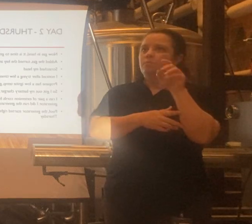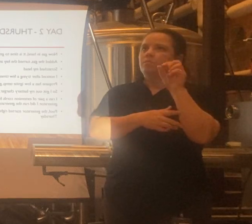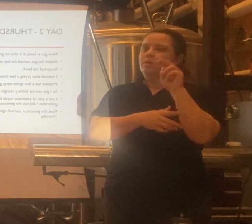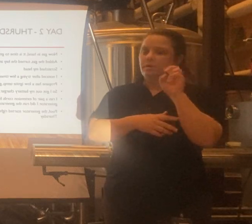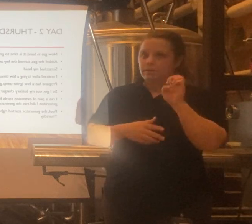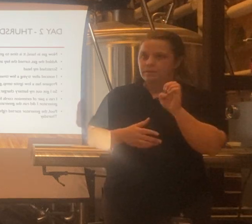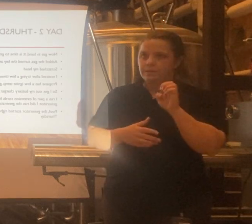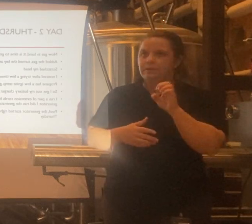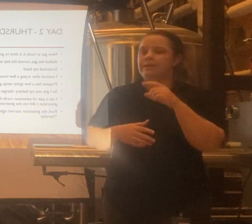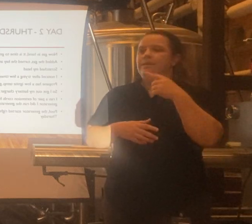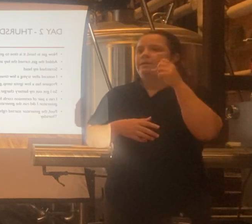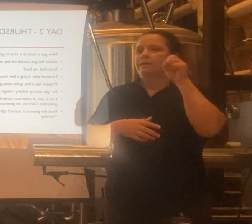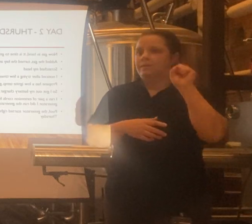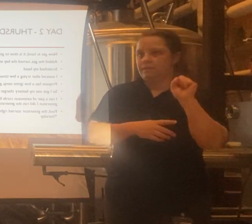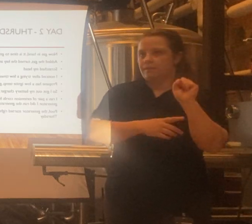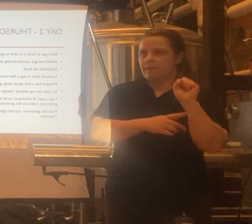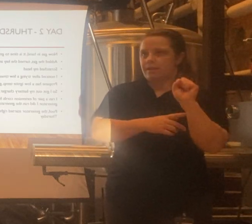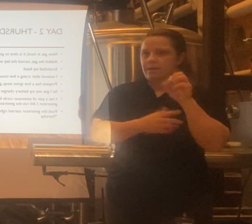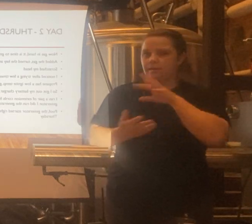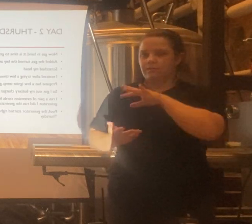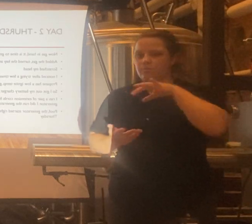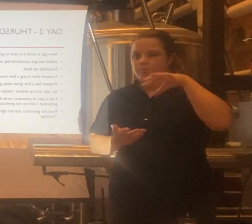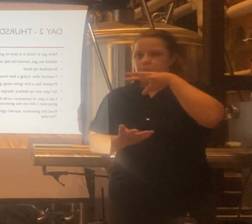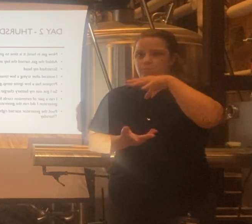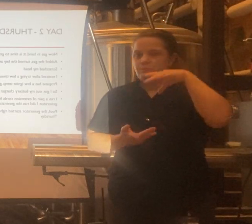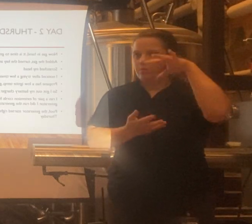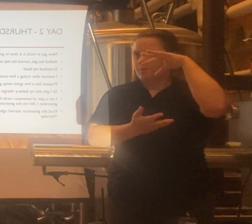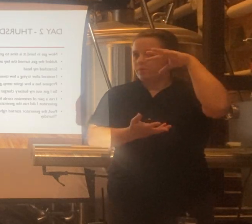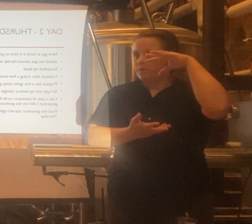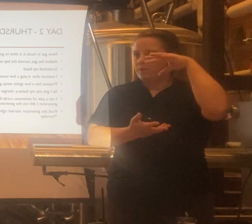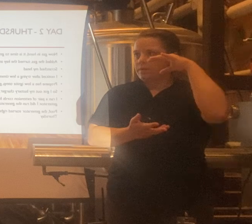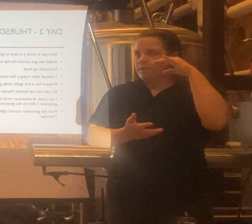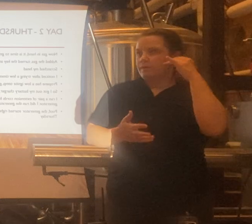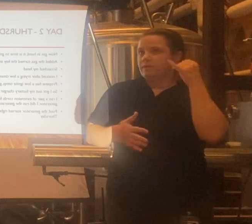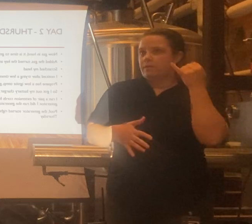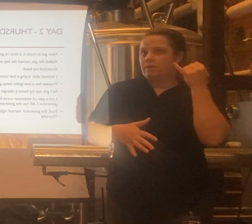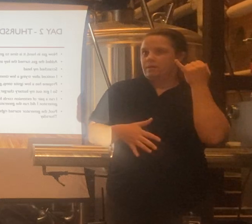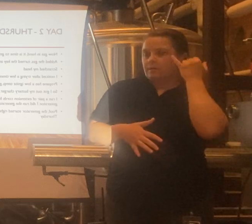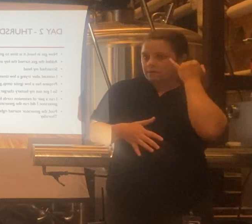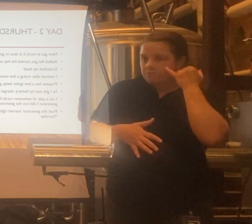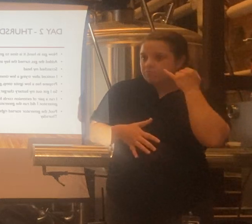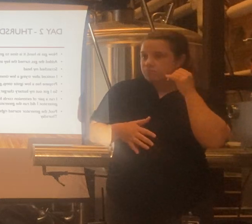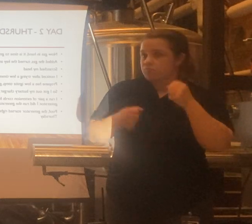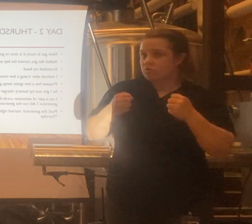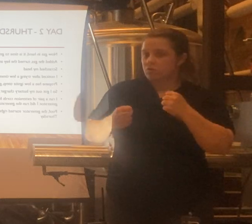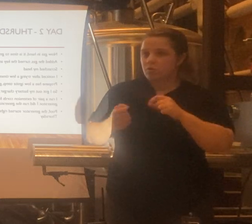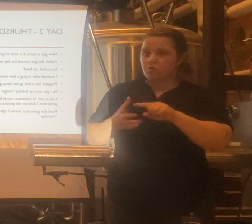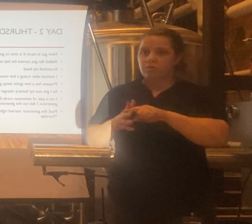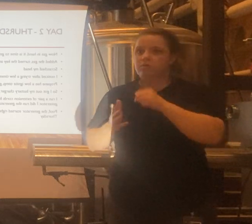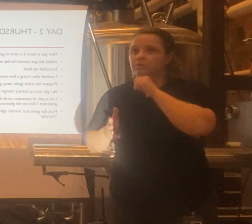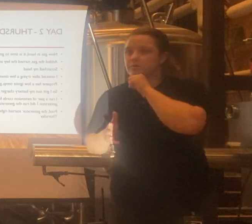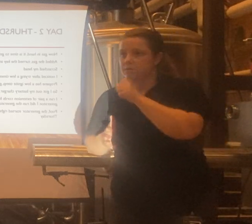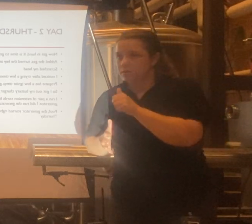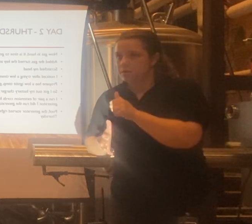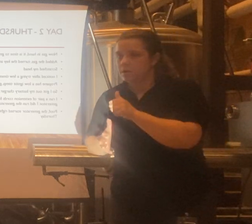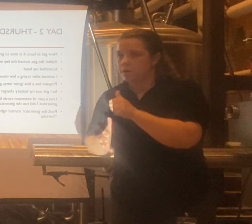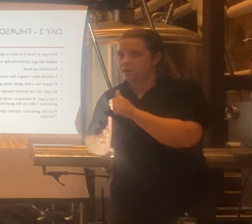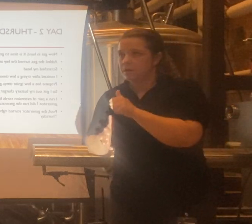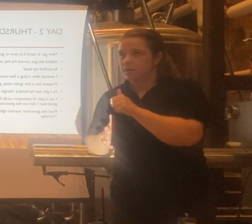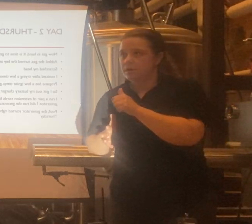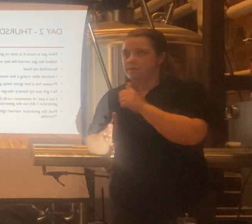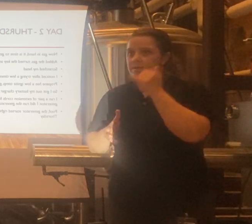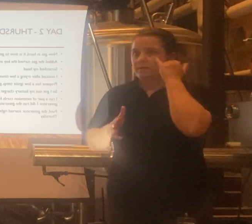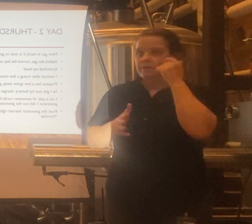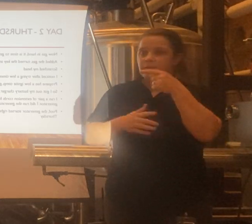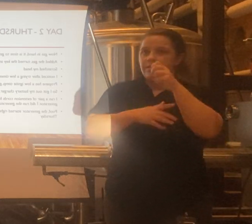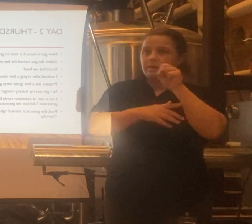vapor. Gasoline, on the other hand, why your car won't start when your battery's low is it needs a higher spark to